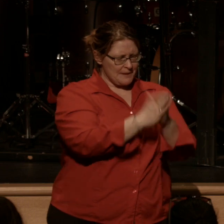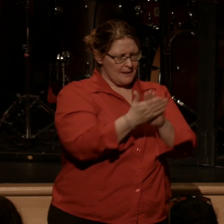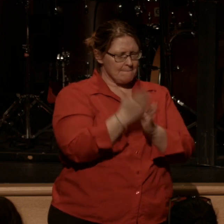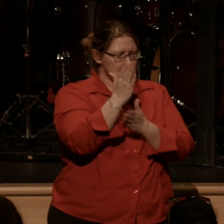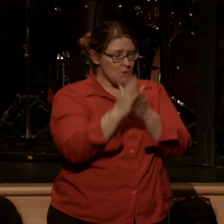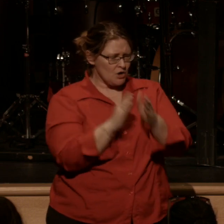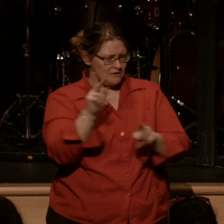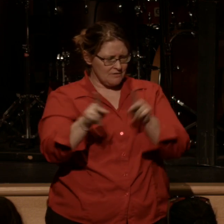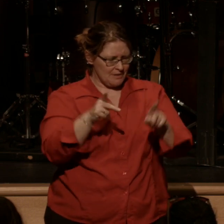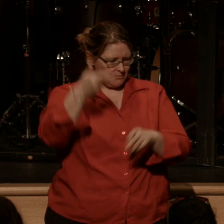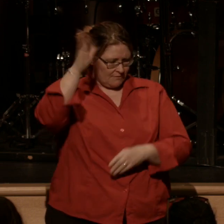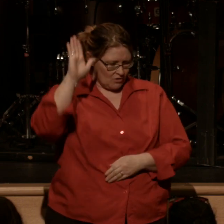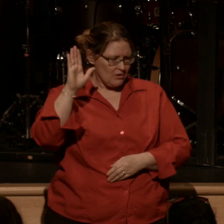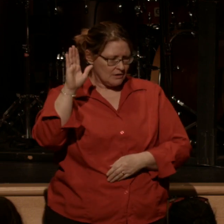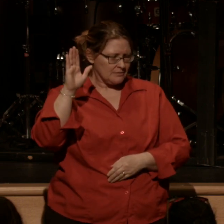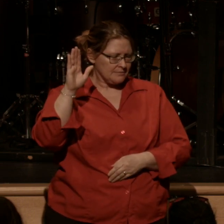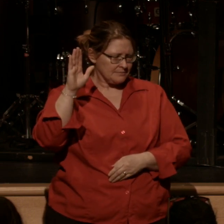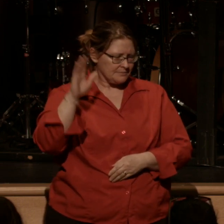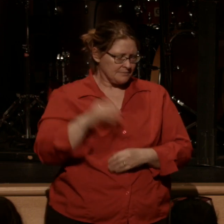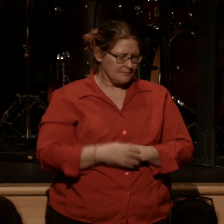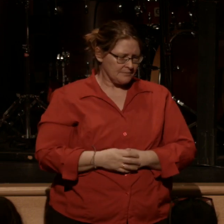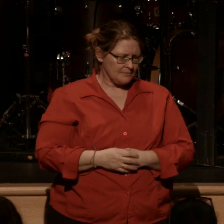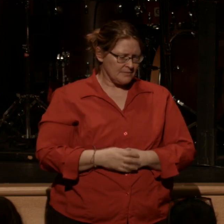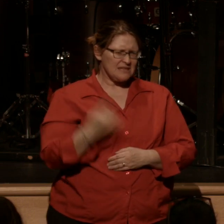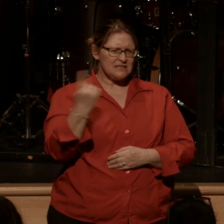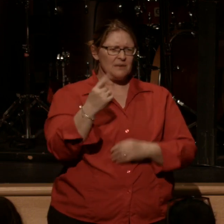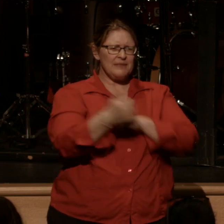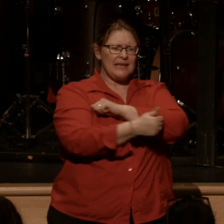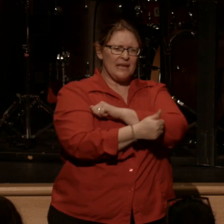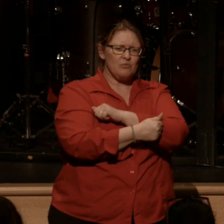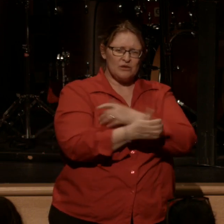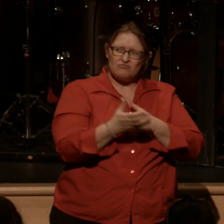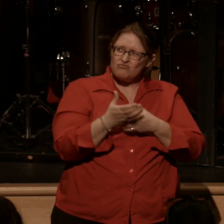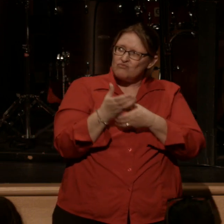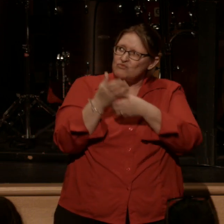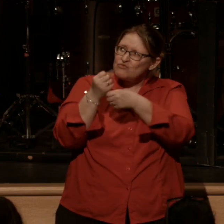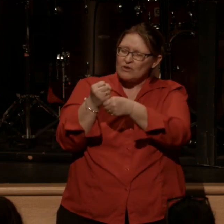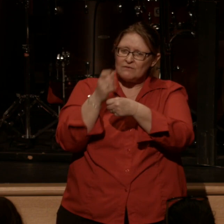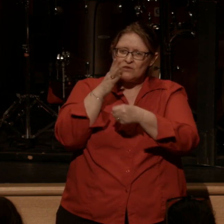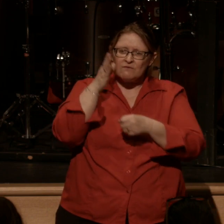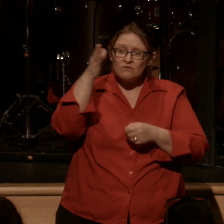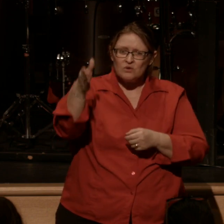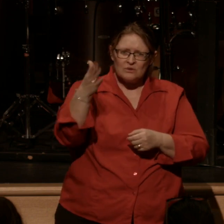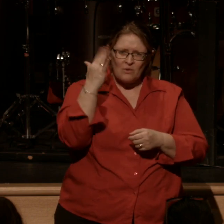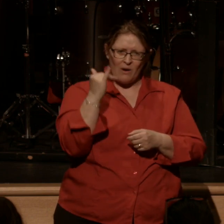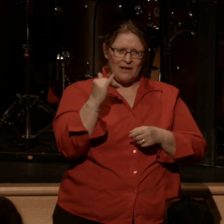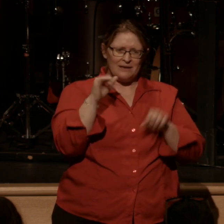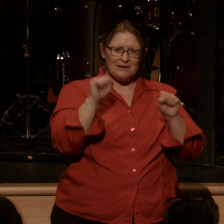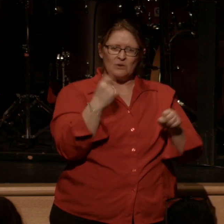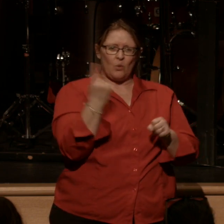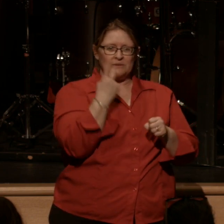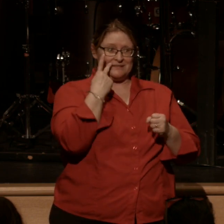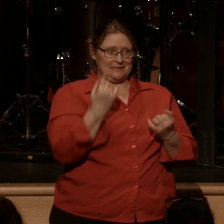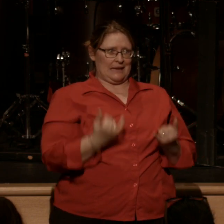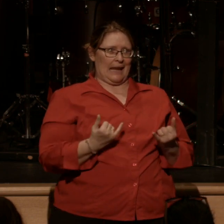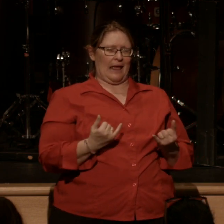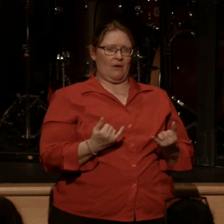of the people of God. It was something that Abraham trusted in and for the future because he could only see the